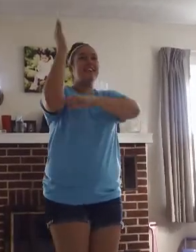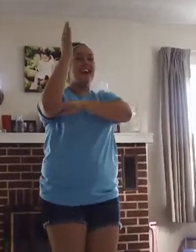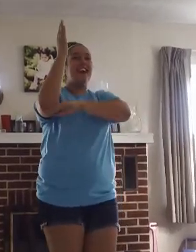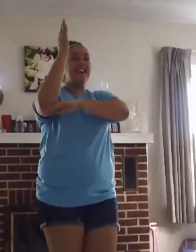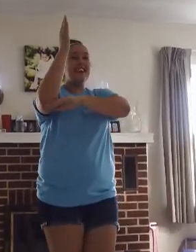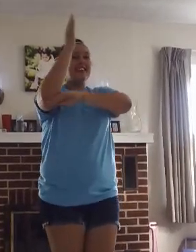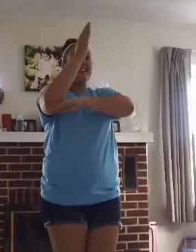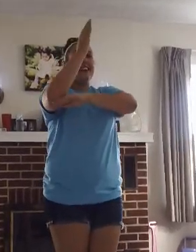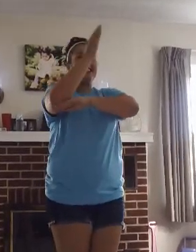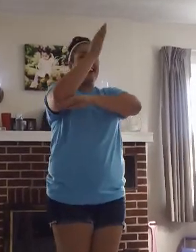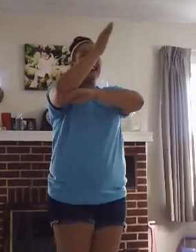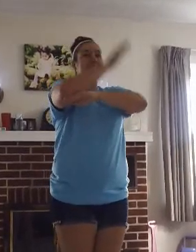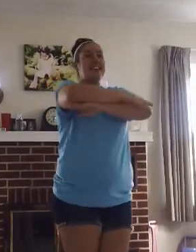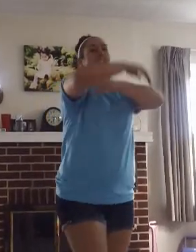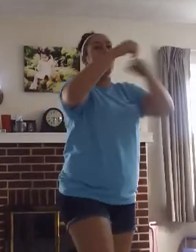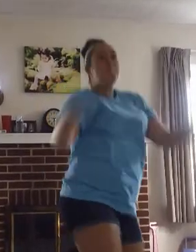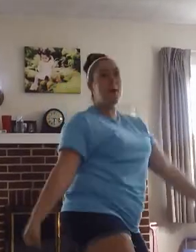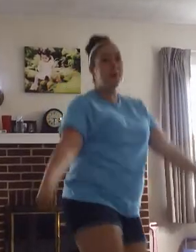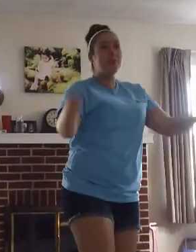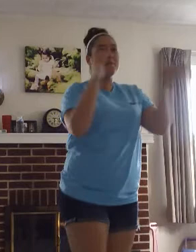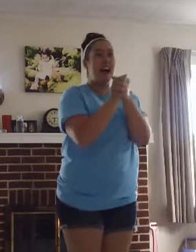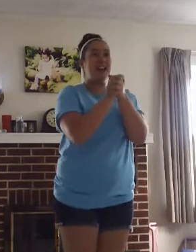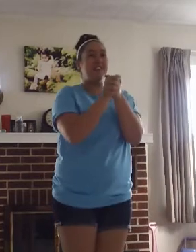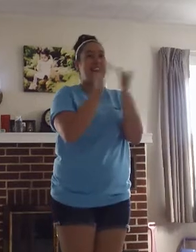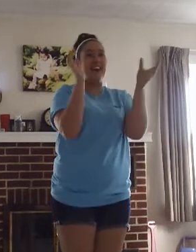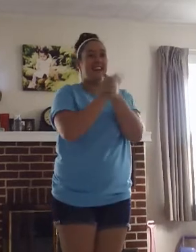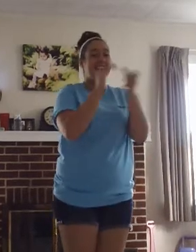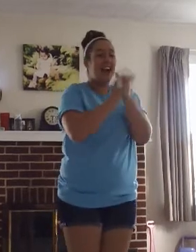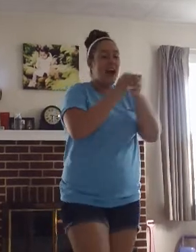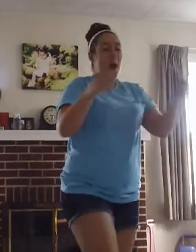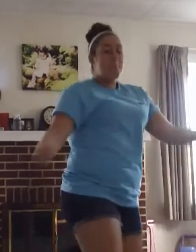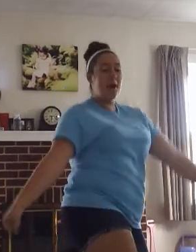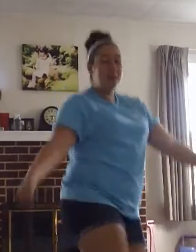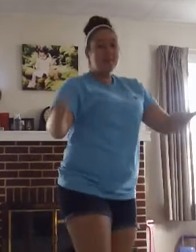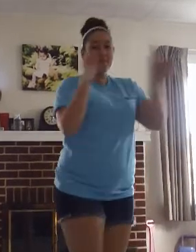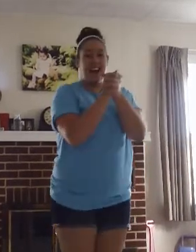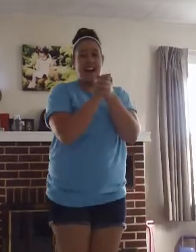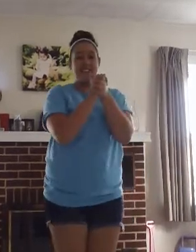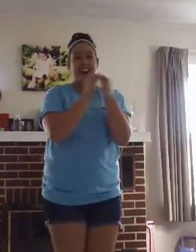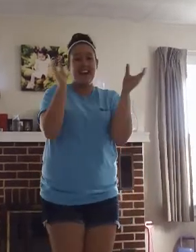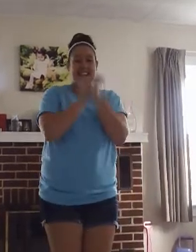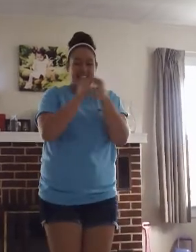tick, tick, tick, tick, boom, dynamite, boom, dynamite.